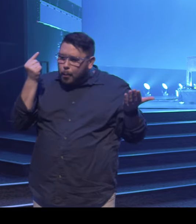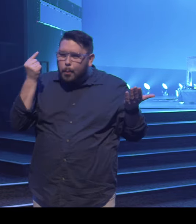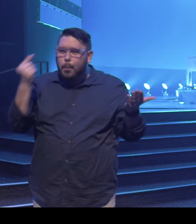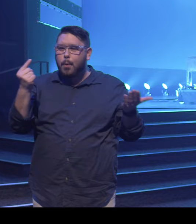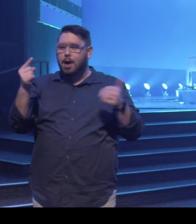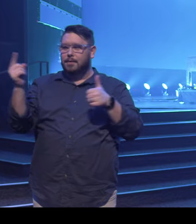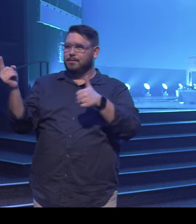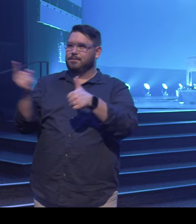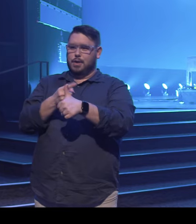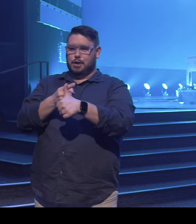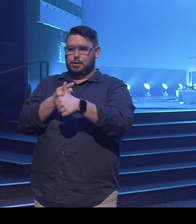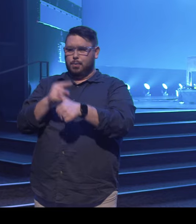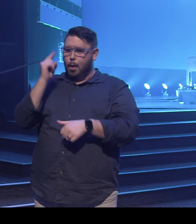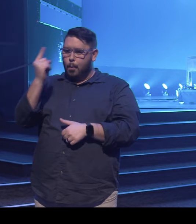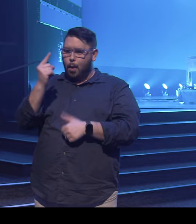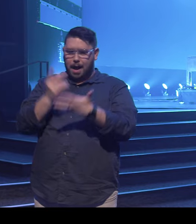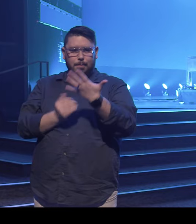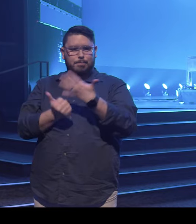first.